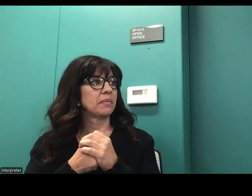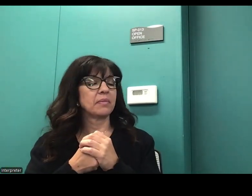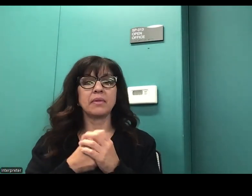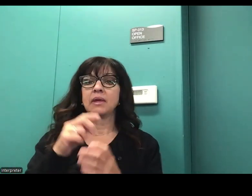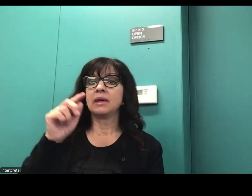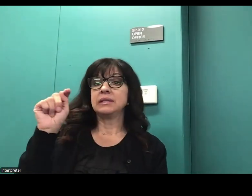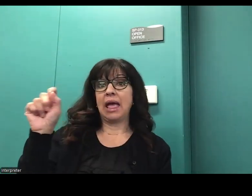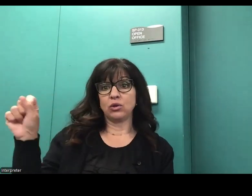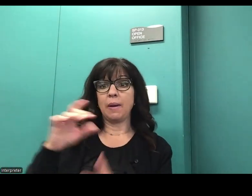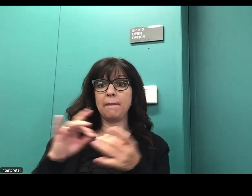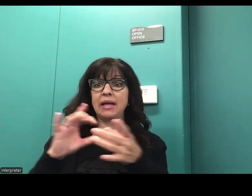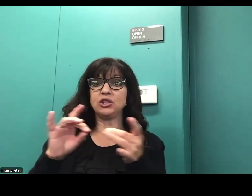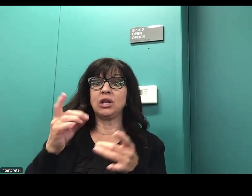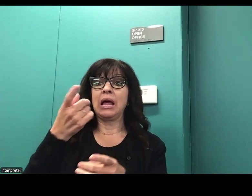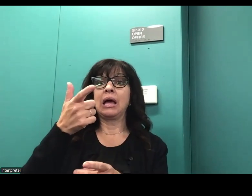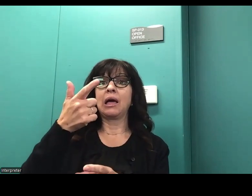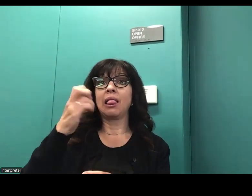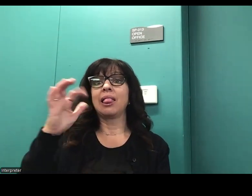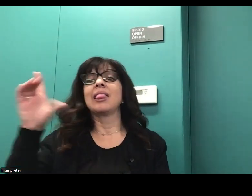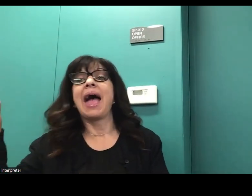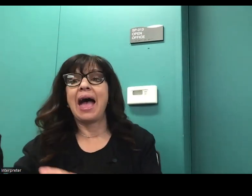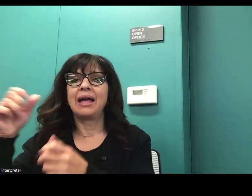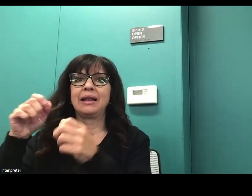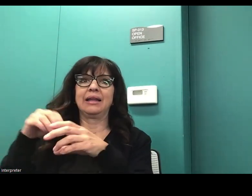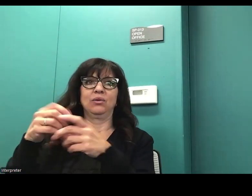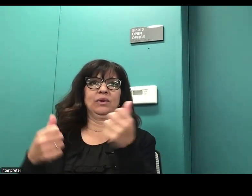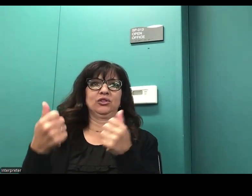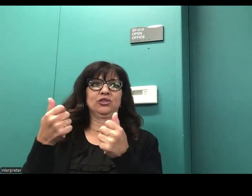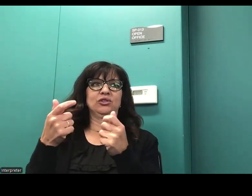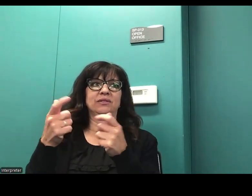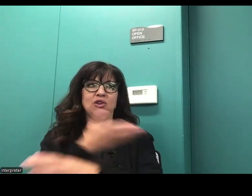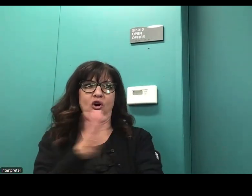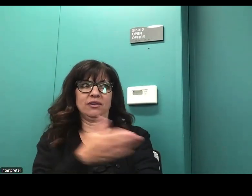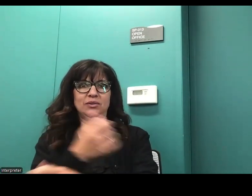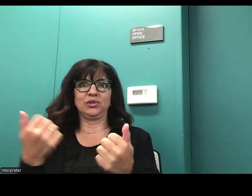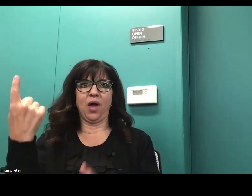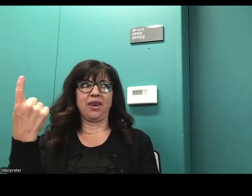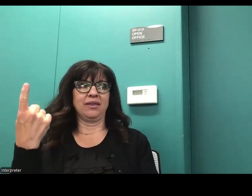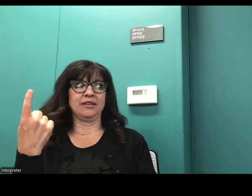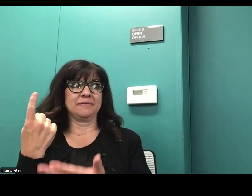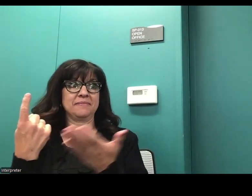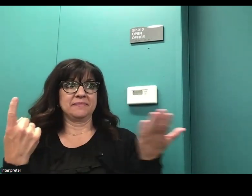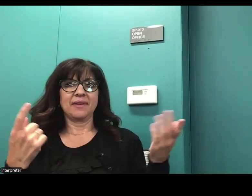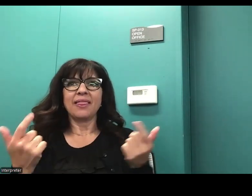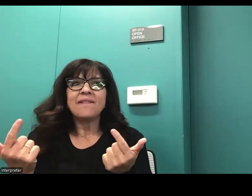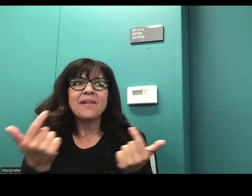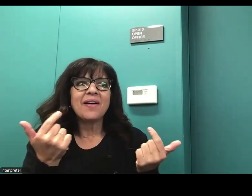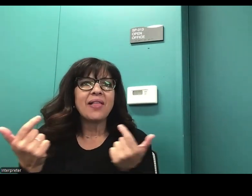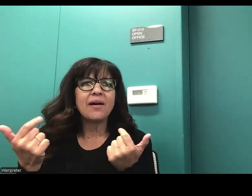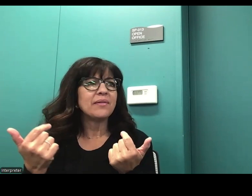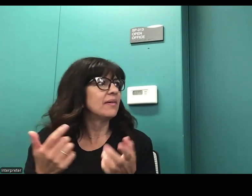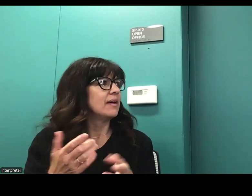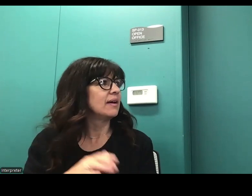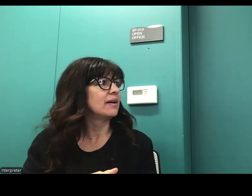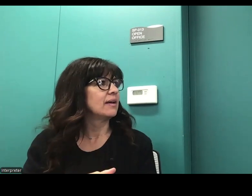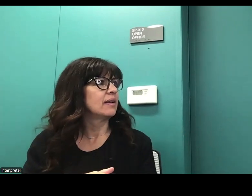Taylor Swift mentions Glad in which of her songs? I think this is the last Taylor Swift.